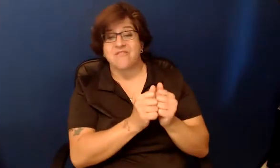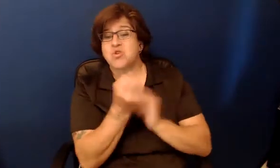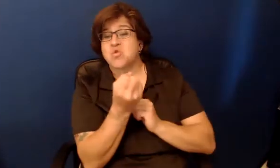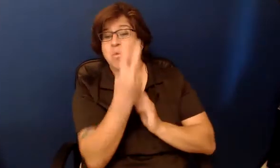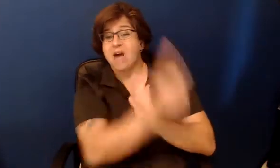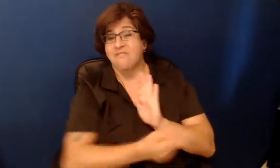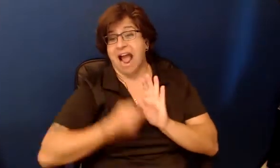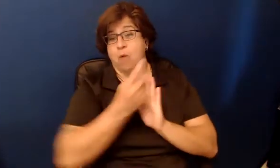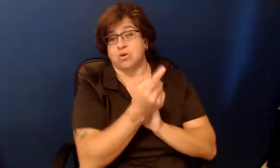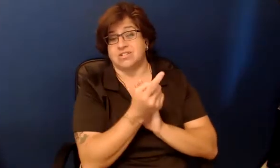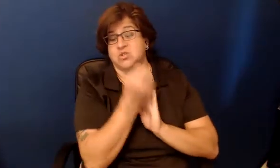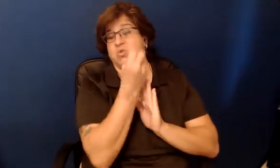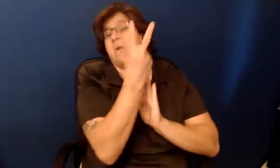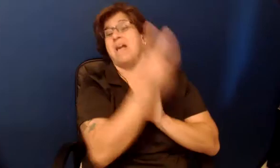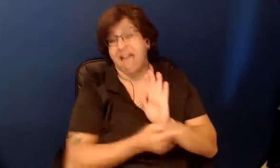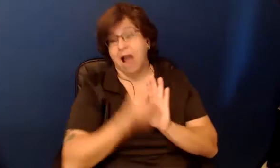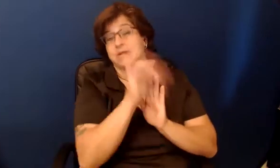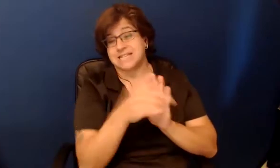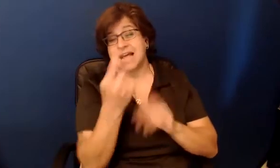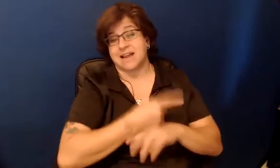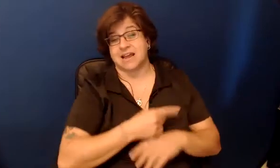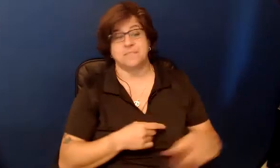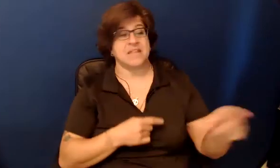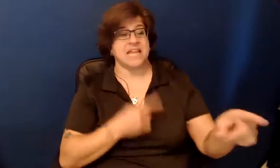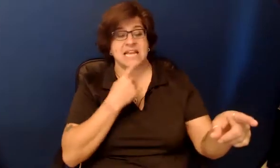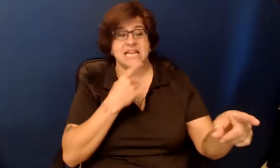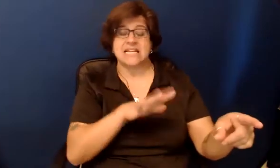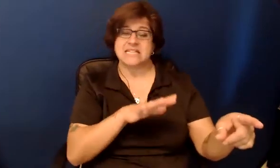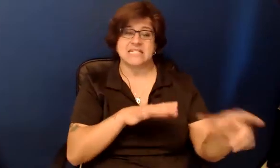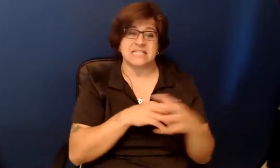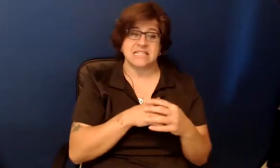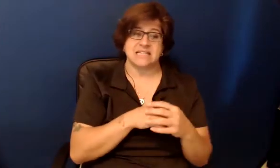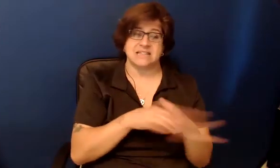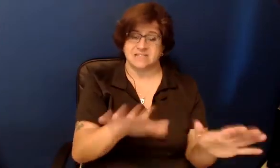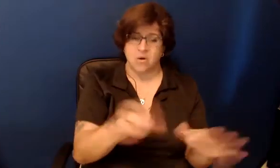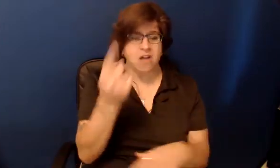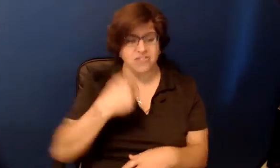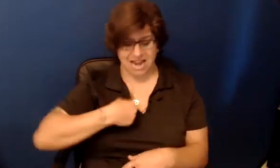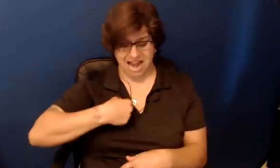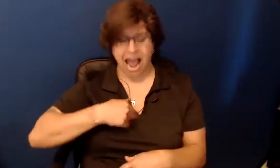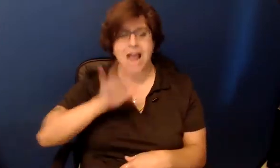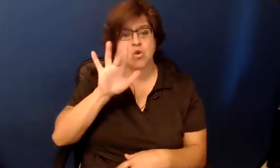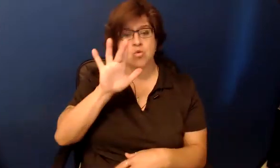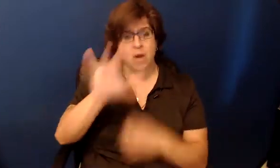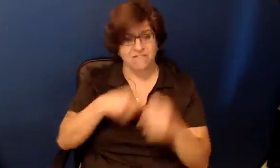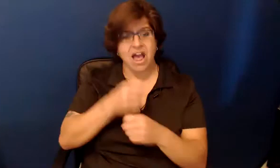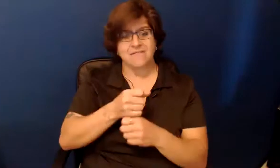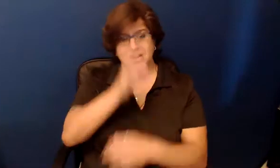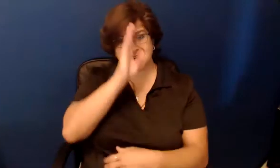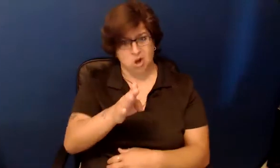were there from 9 a.m. till 9 that night, okay? He said, I had a lot on my plate. I'm 25